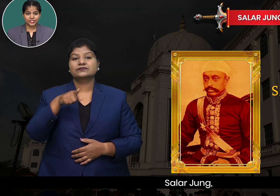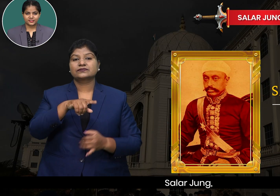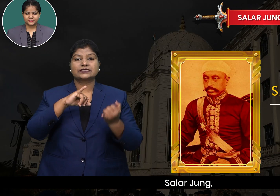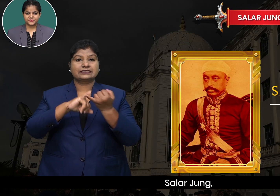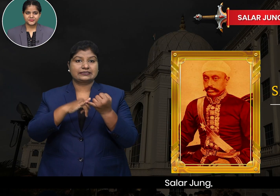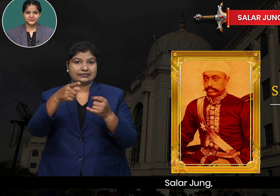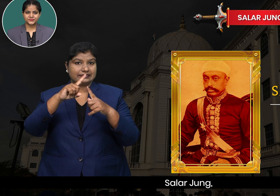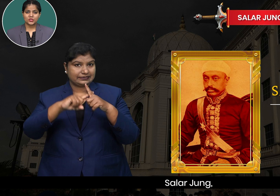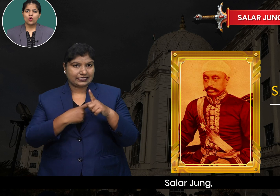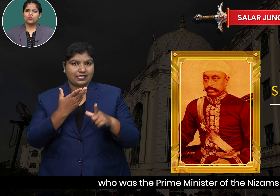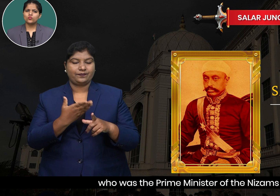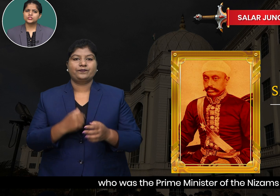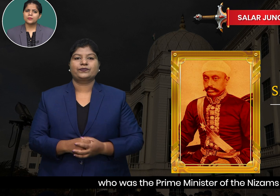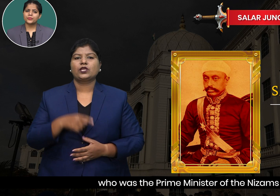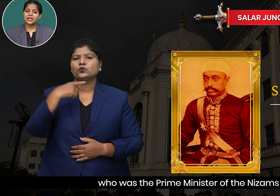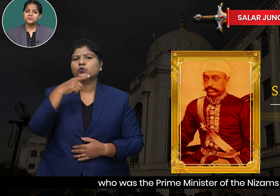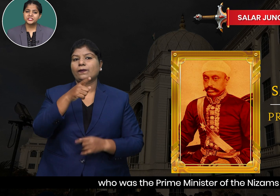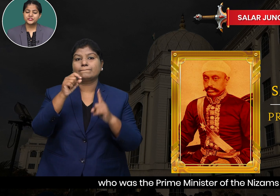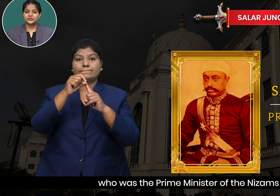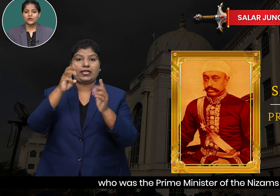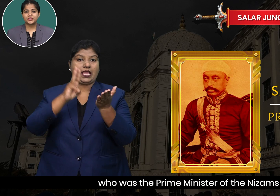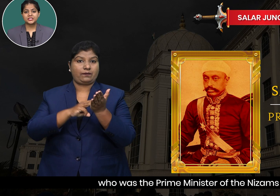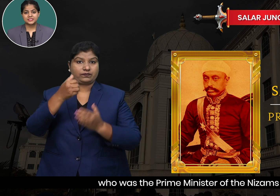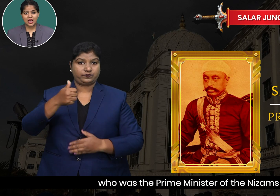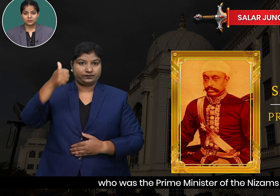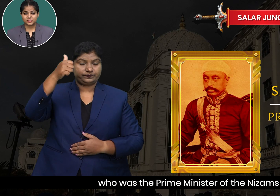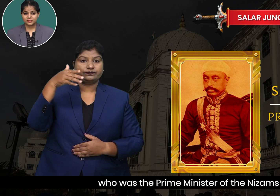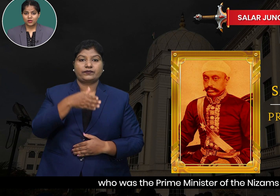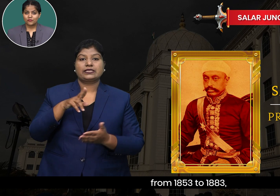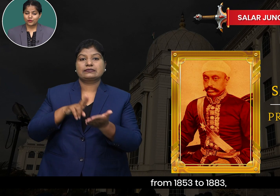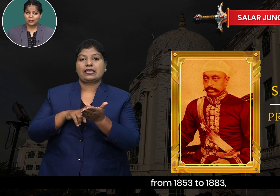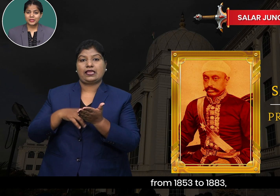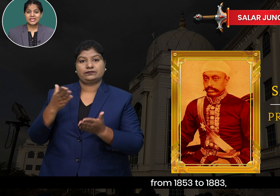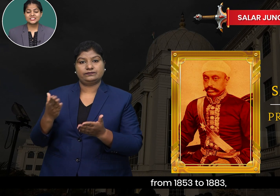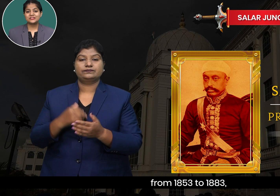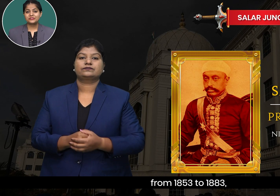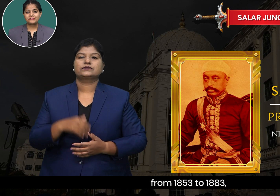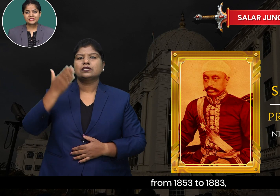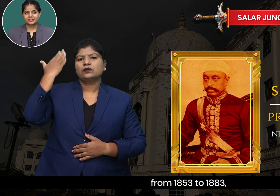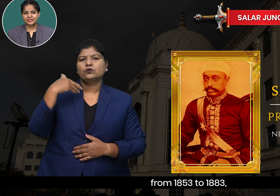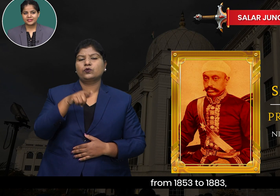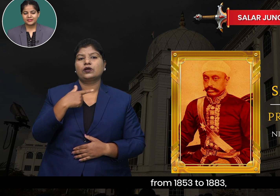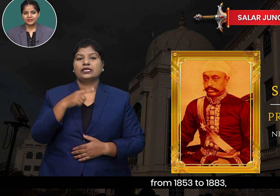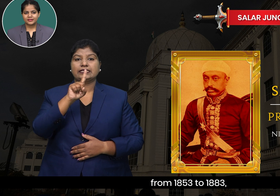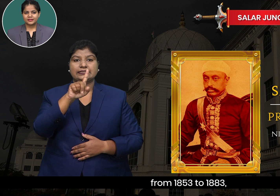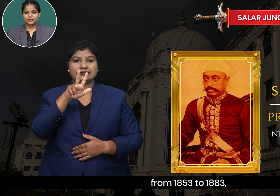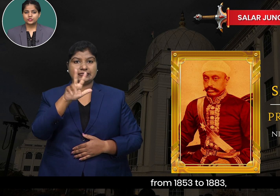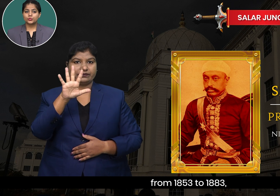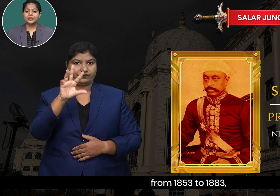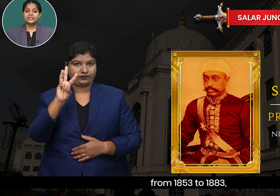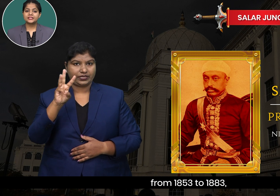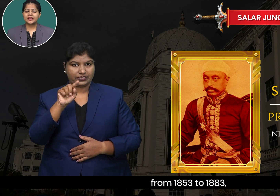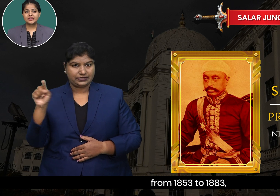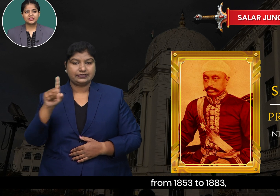Salar Jung, who was the Prime Minister of the Nizams from 1853